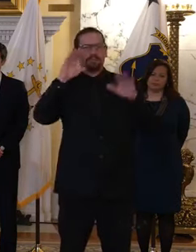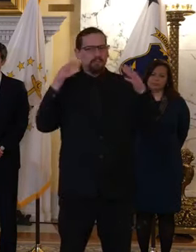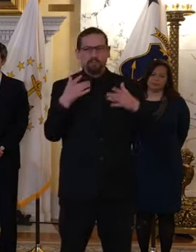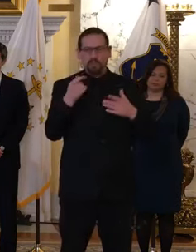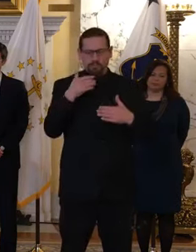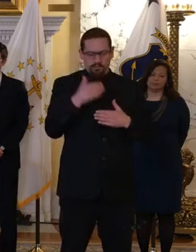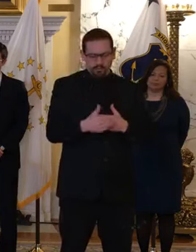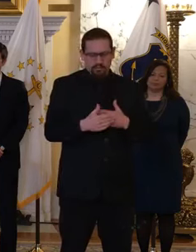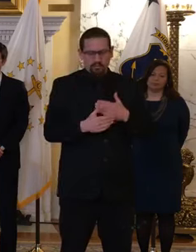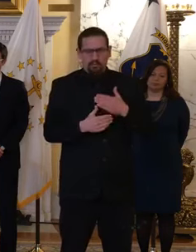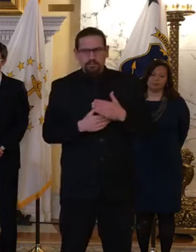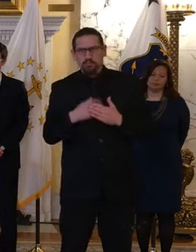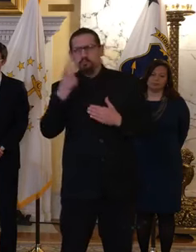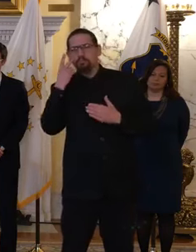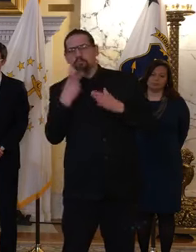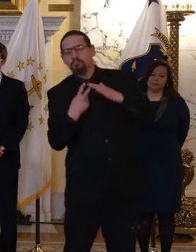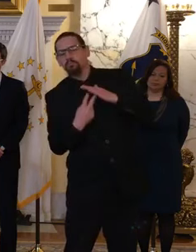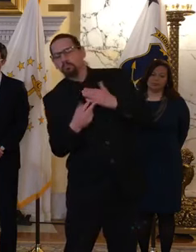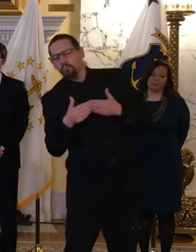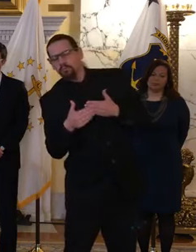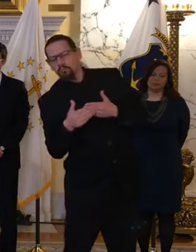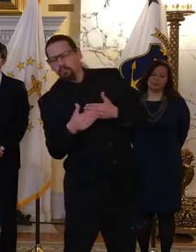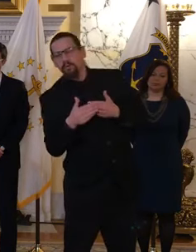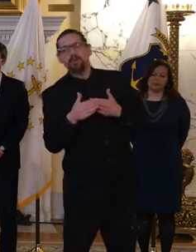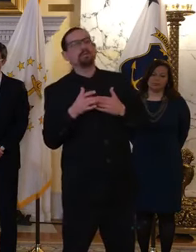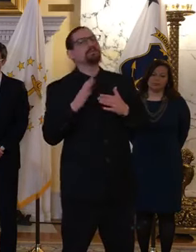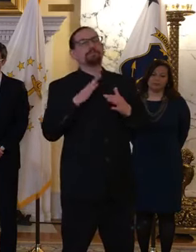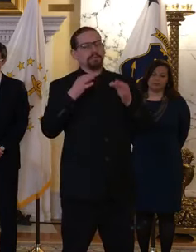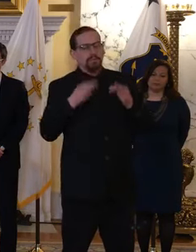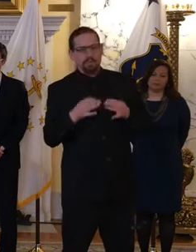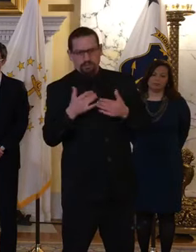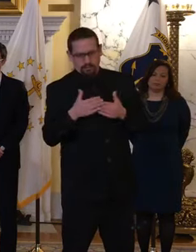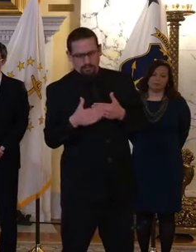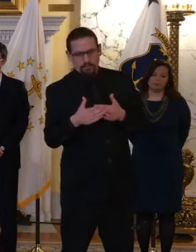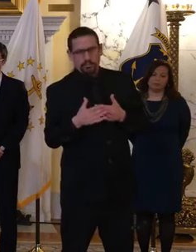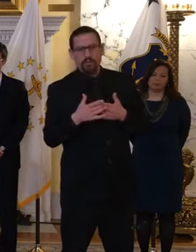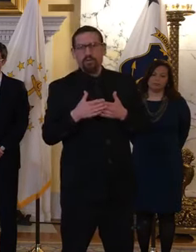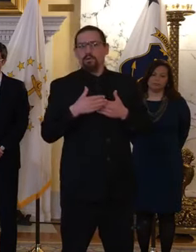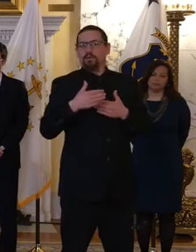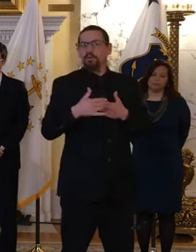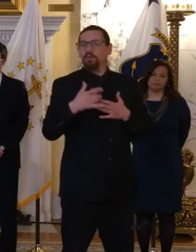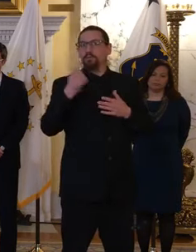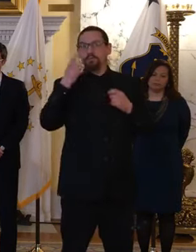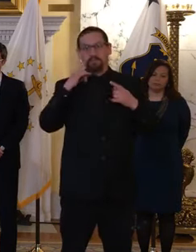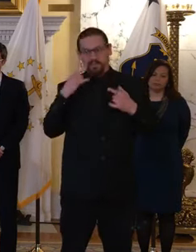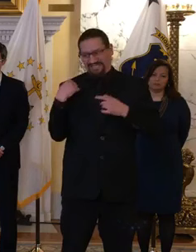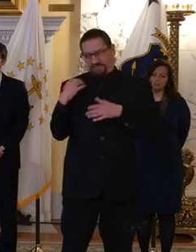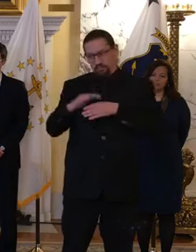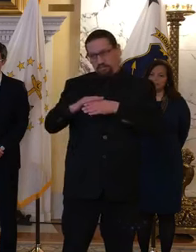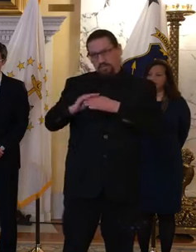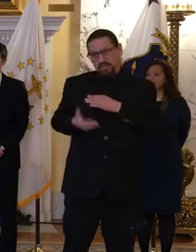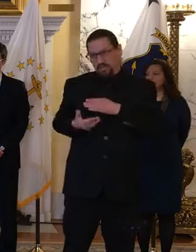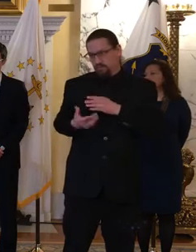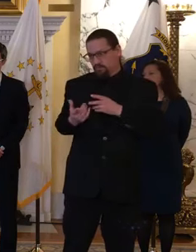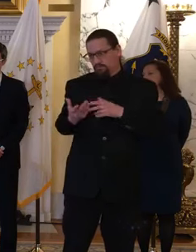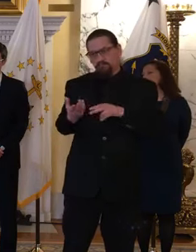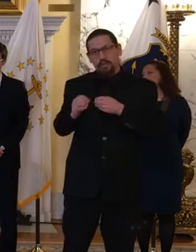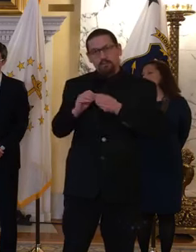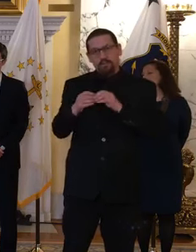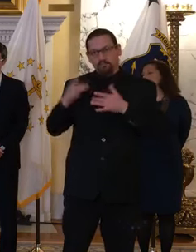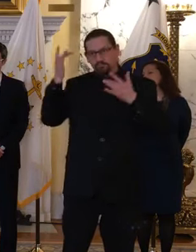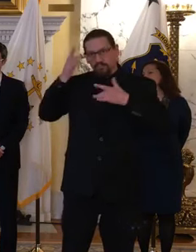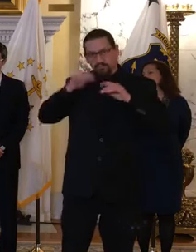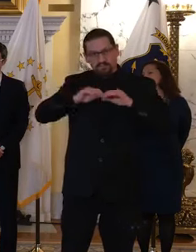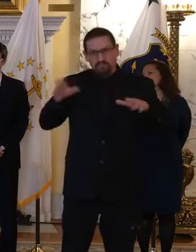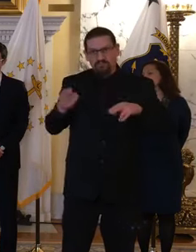the weekend, we're starting to see that we're going up the curve very fast. So as a result, I'm going to take it, in this case, 30 days